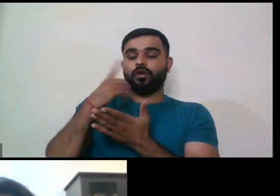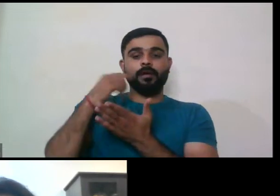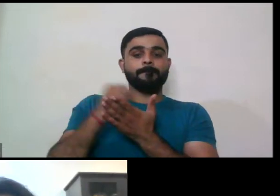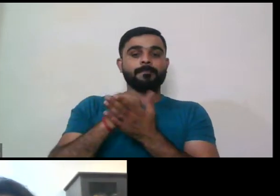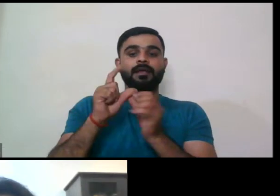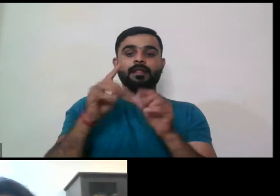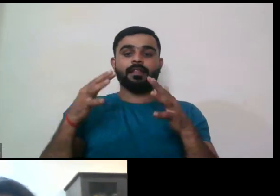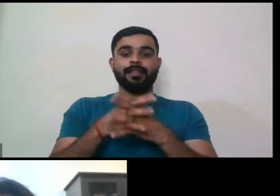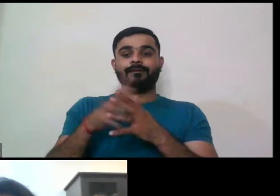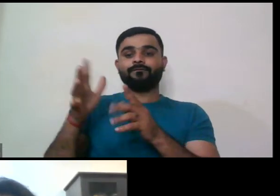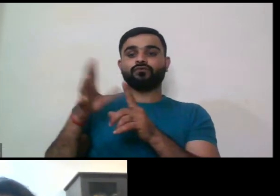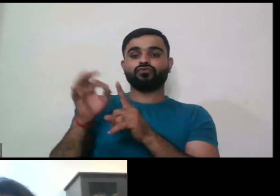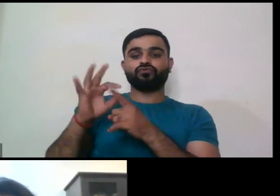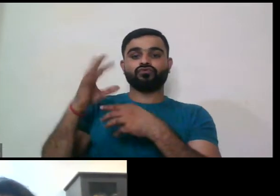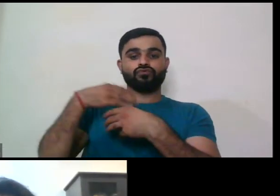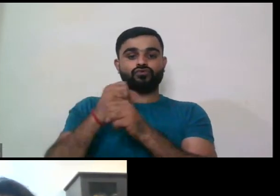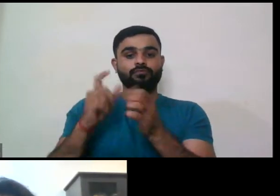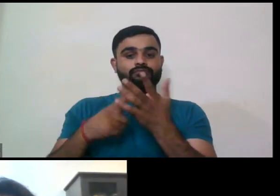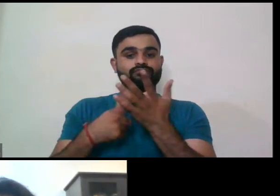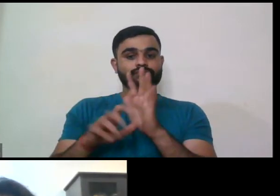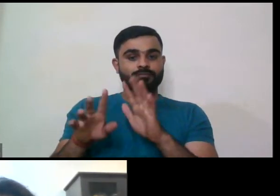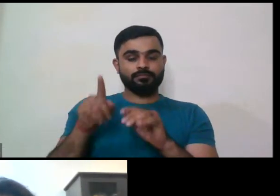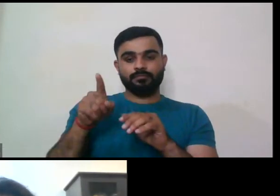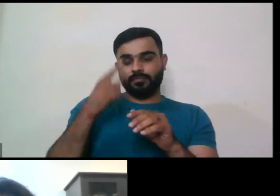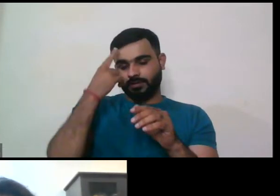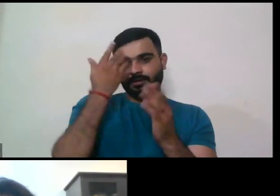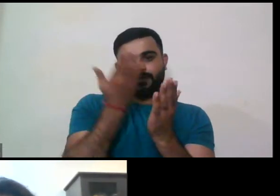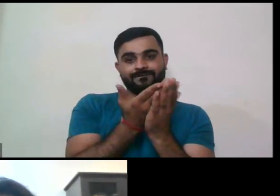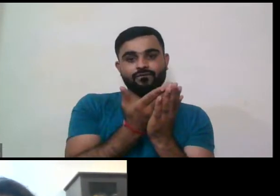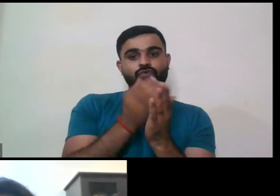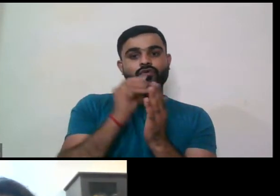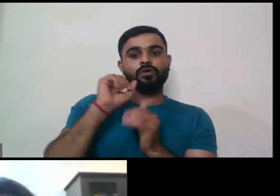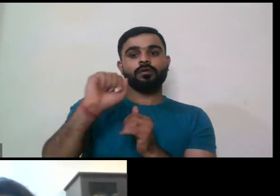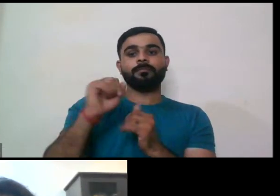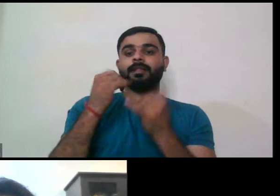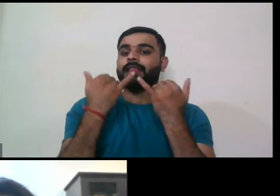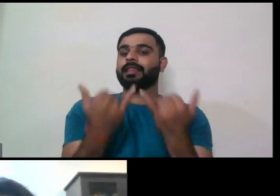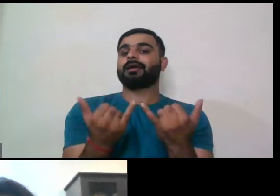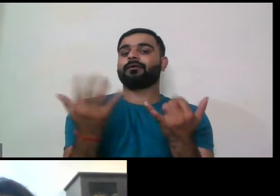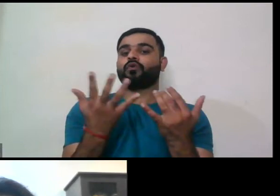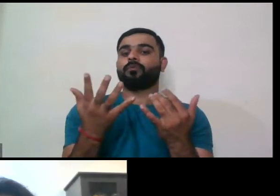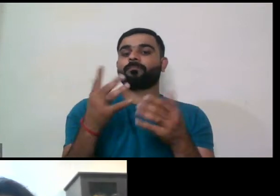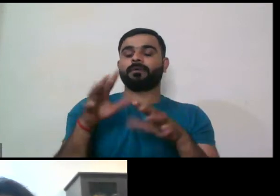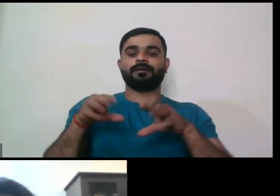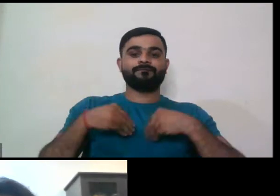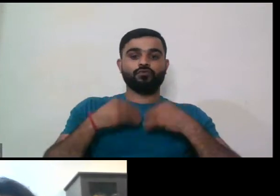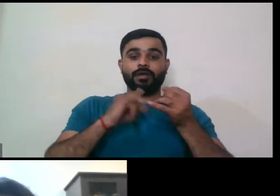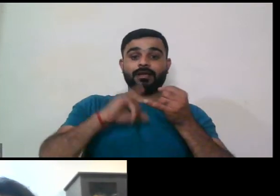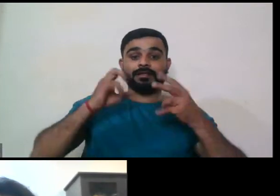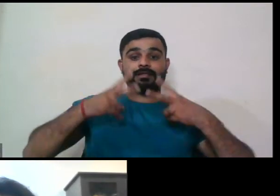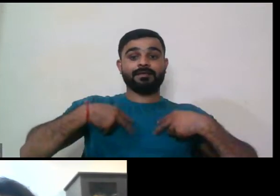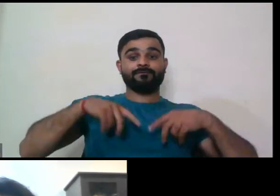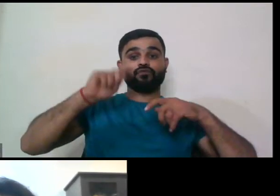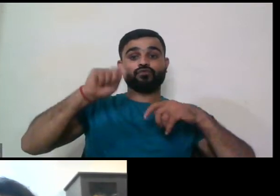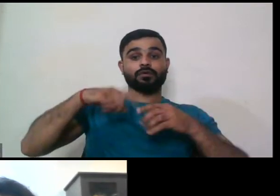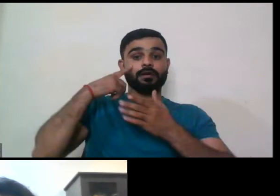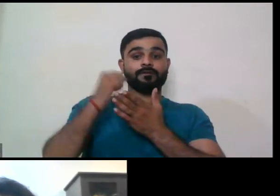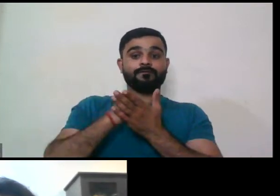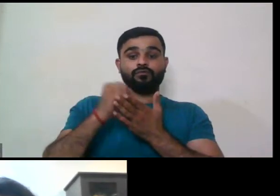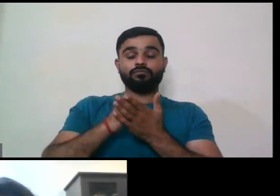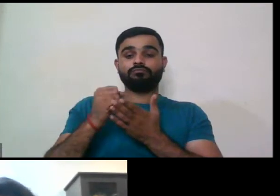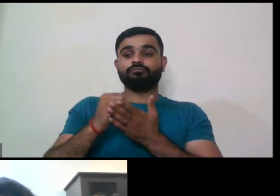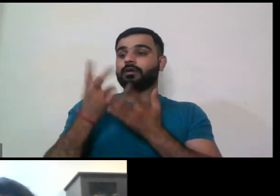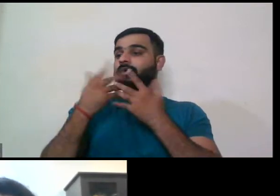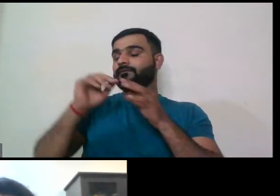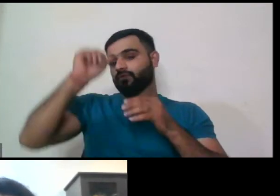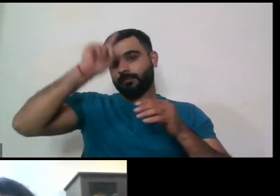law the day they retire. The only prohibition on them right now is that they can't, as Supreme Court, they can't practice in any court in